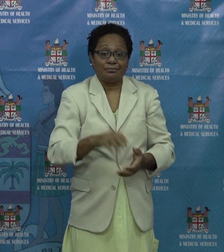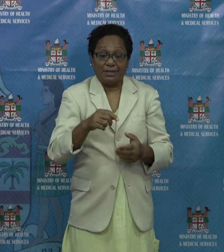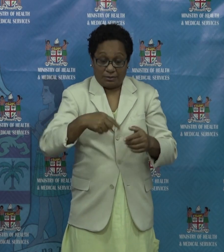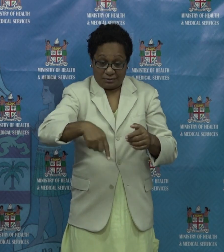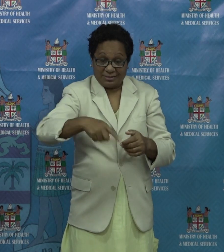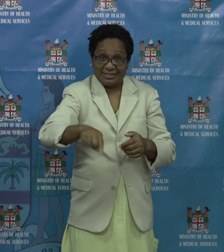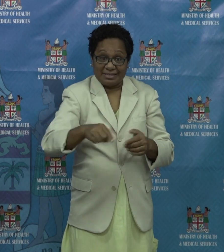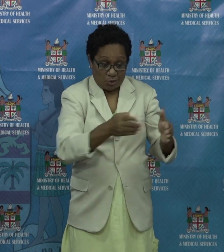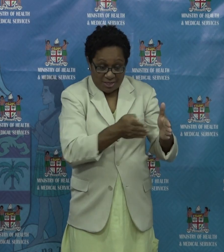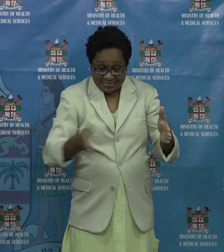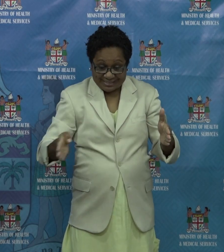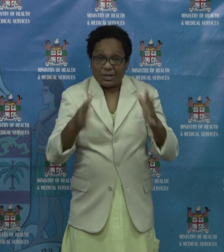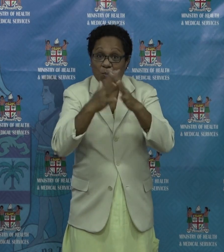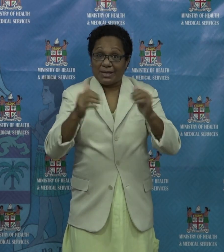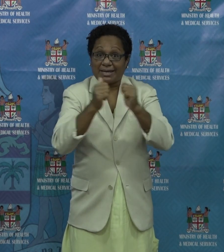focusing on our home bubbles.